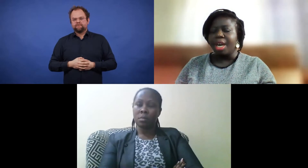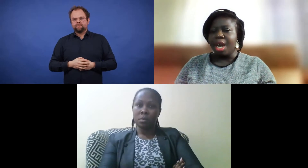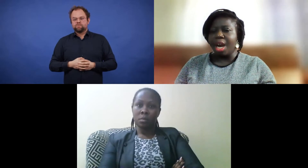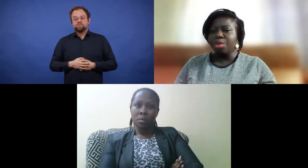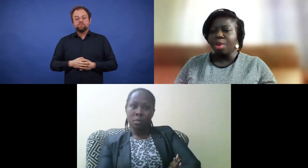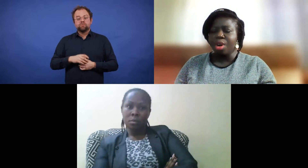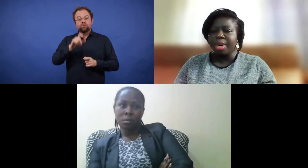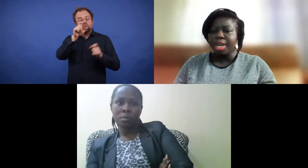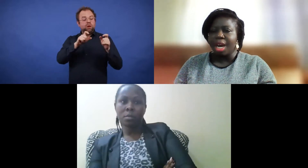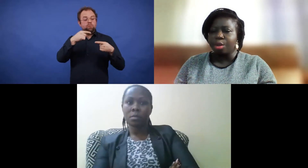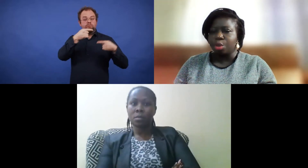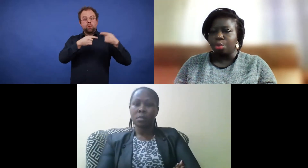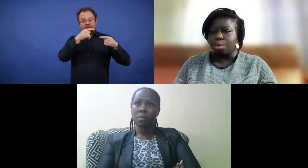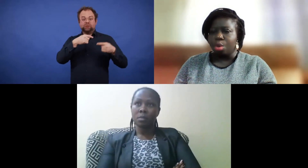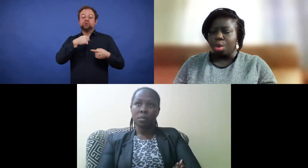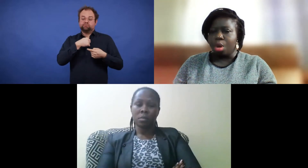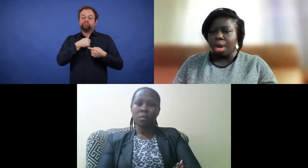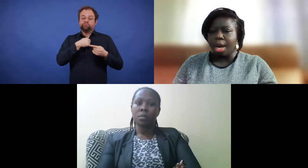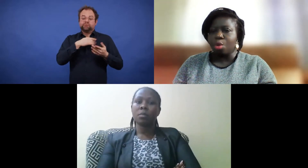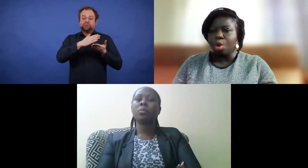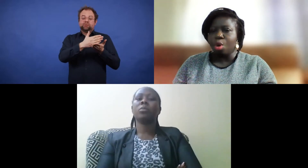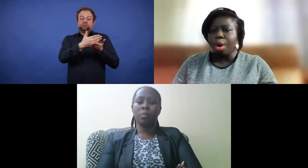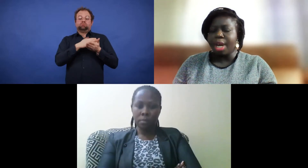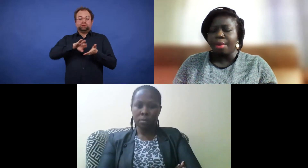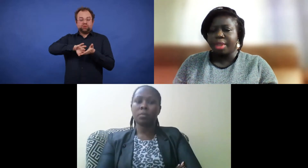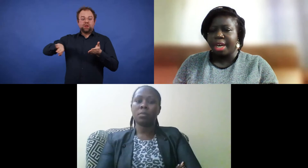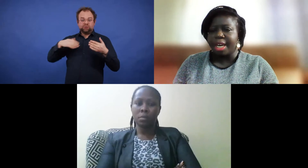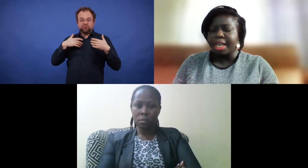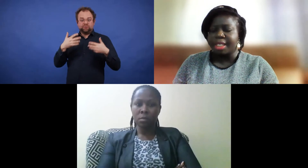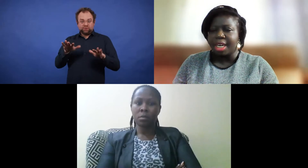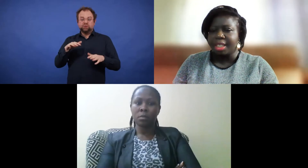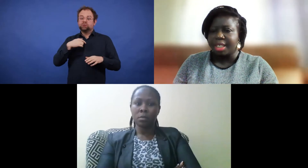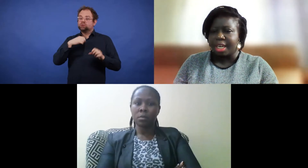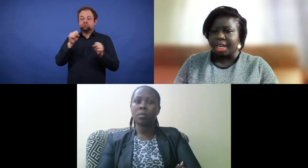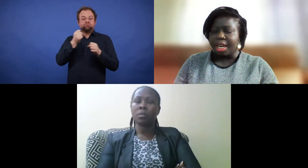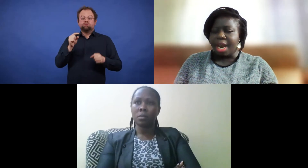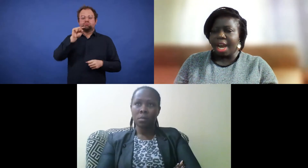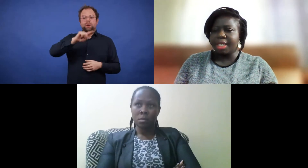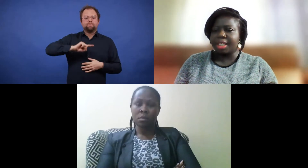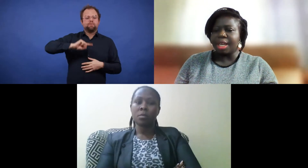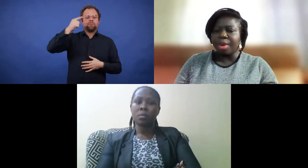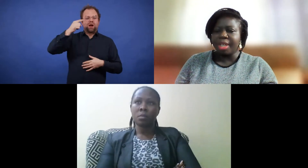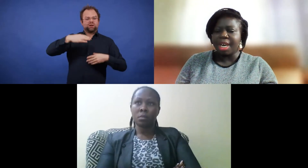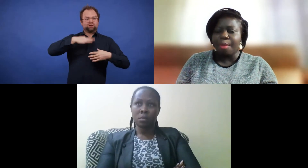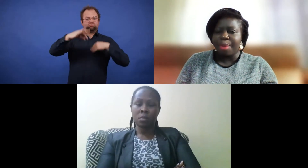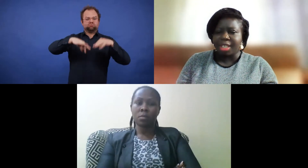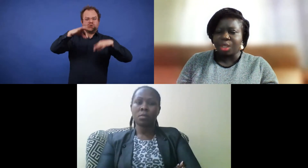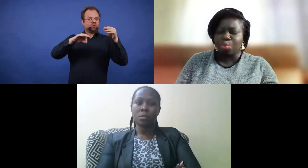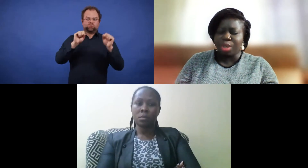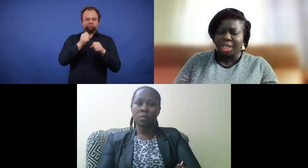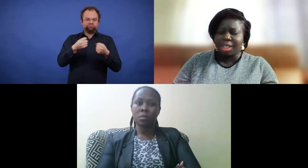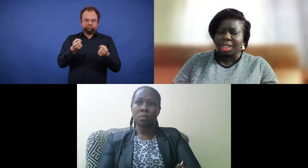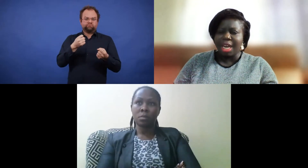campaign, you are not being allowed to go out there and then stand there. And the political